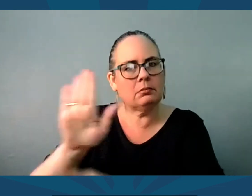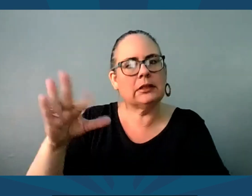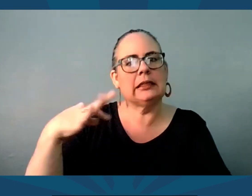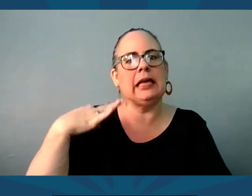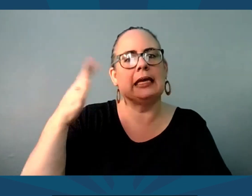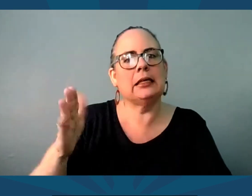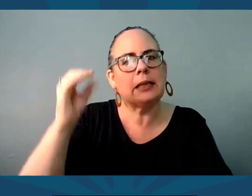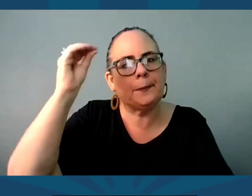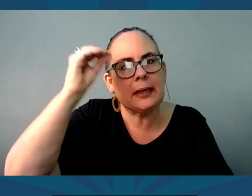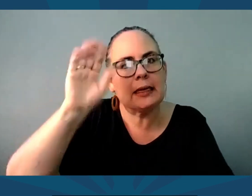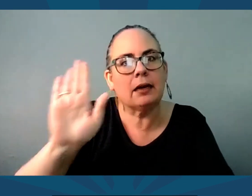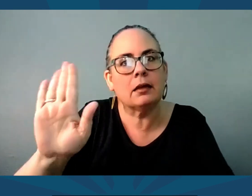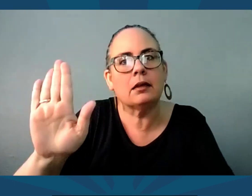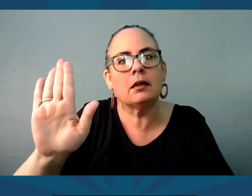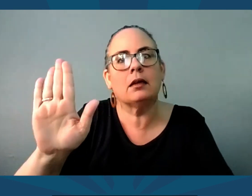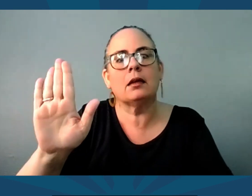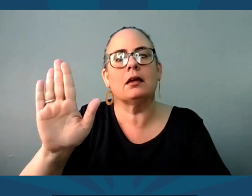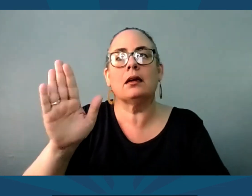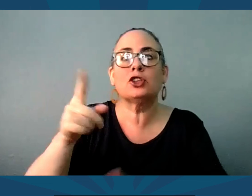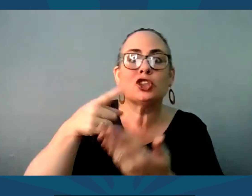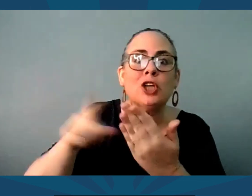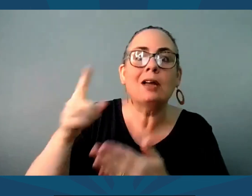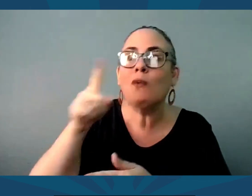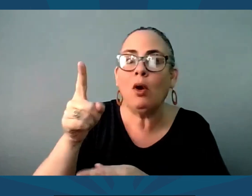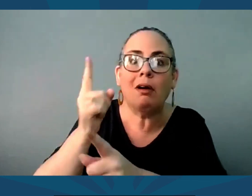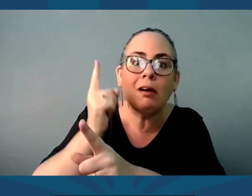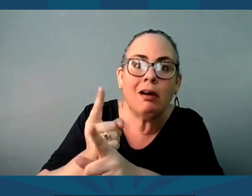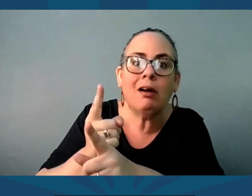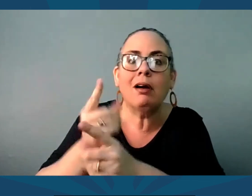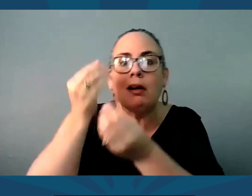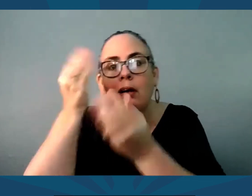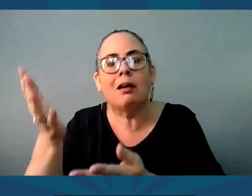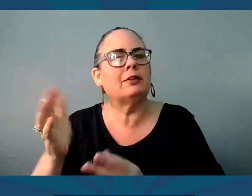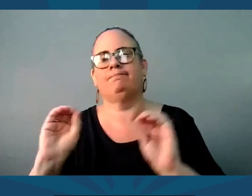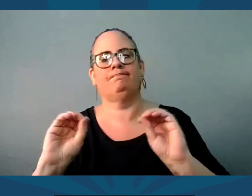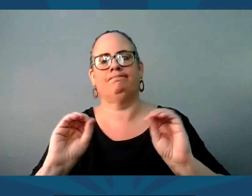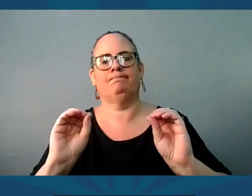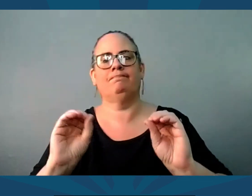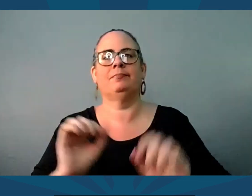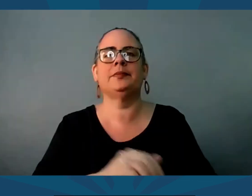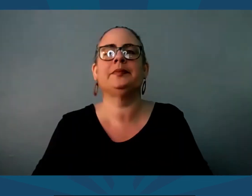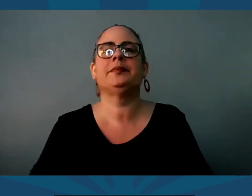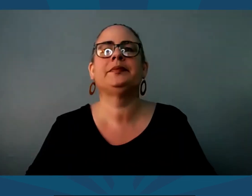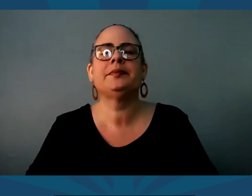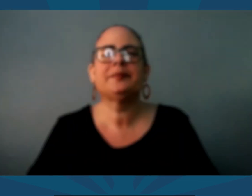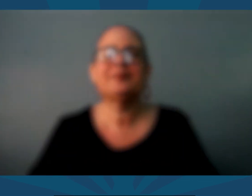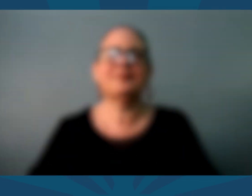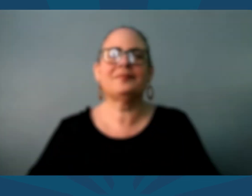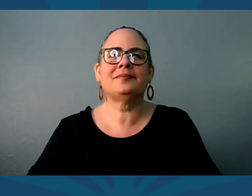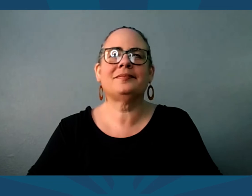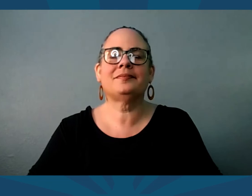These statements represent the opinions of the authors and have not been checked for accuracy of content.